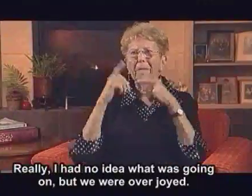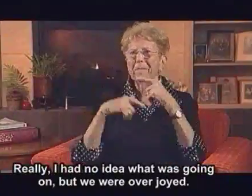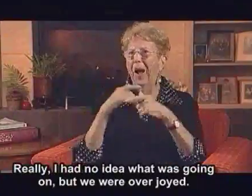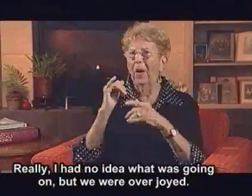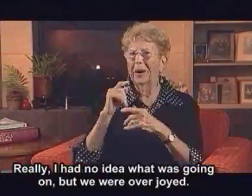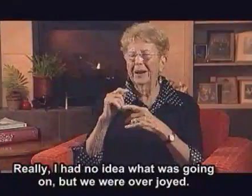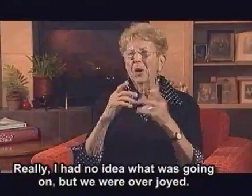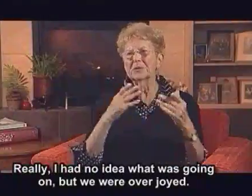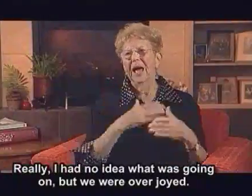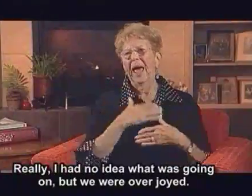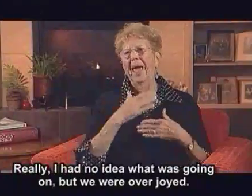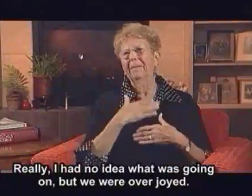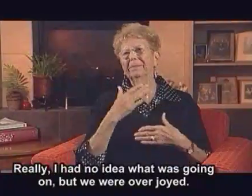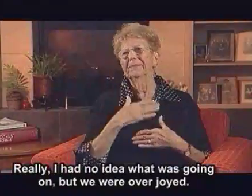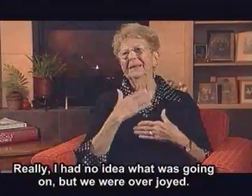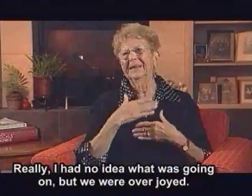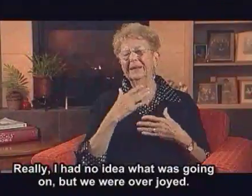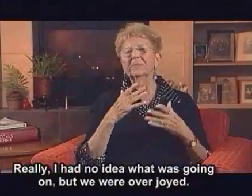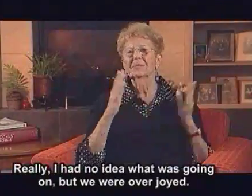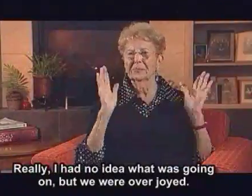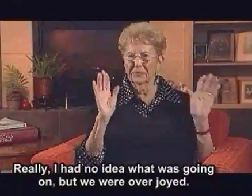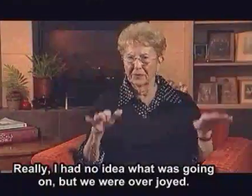had no idea what was going on, but we were overjoyed.